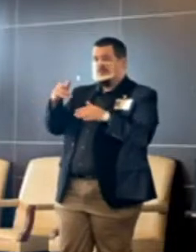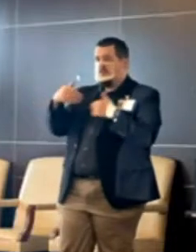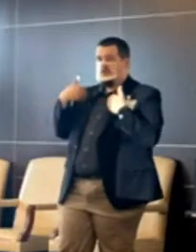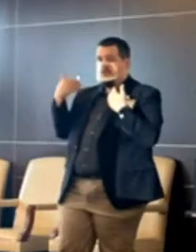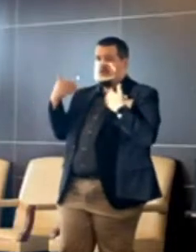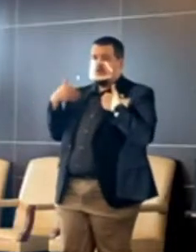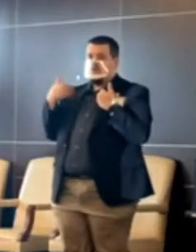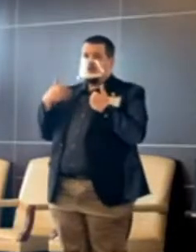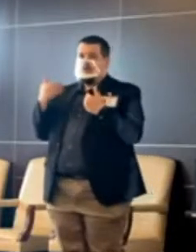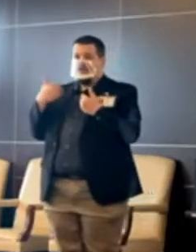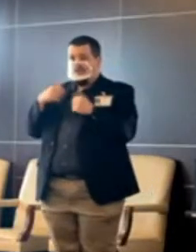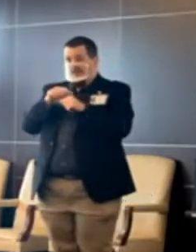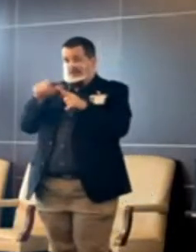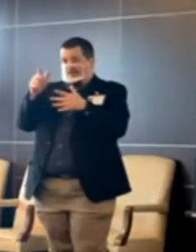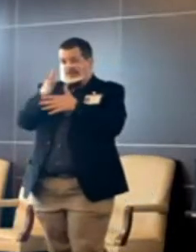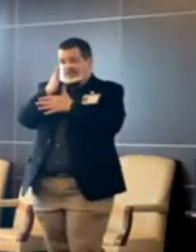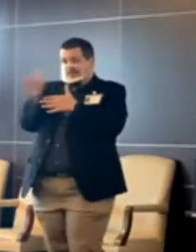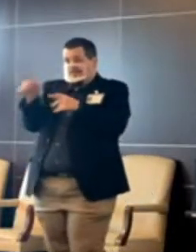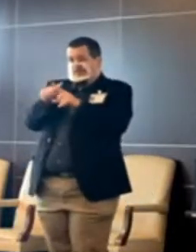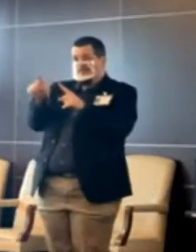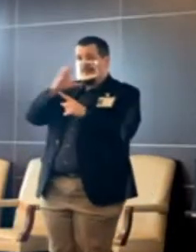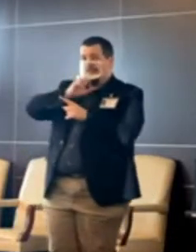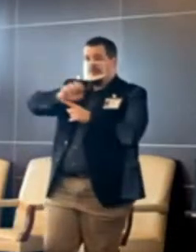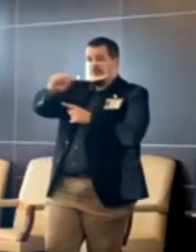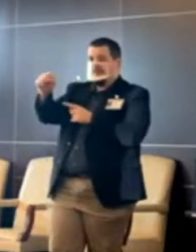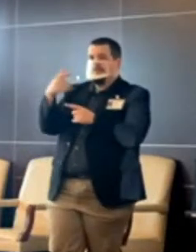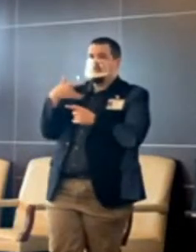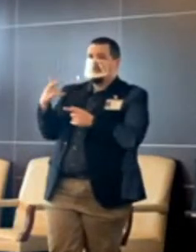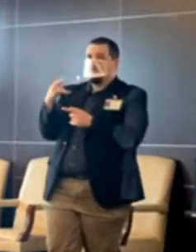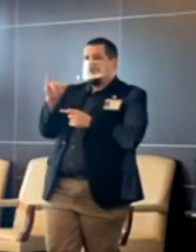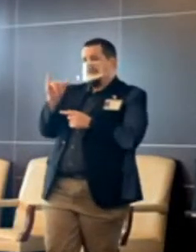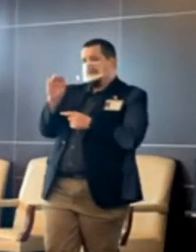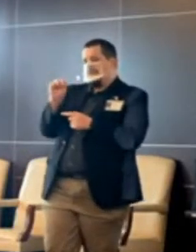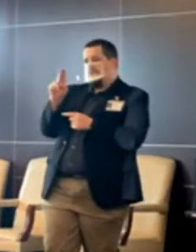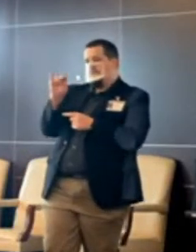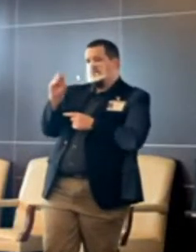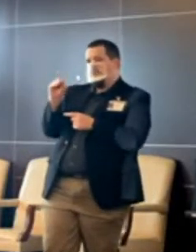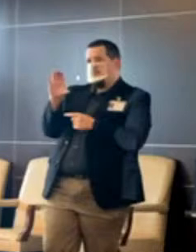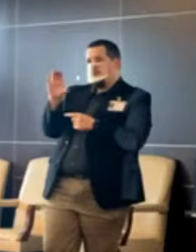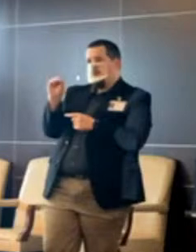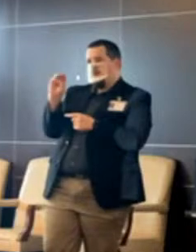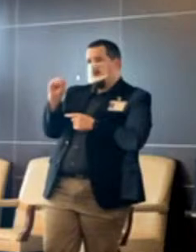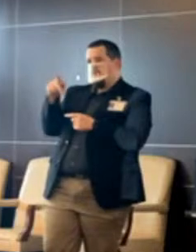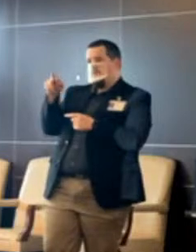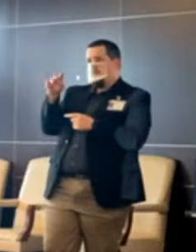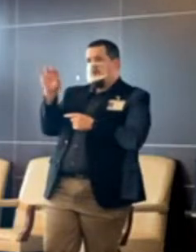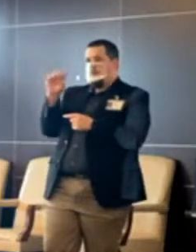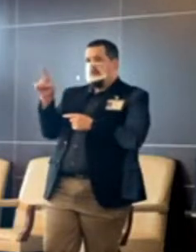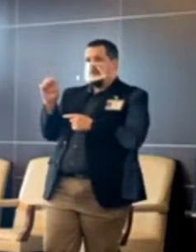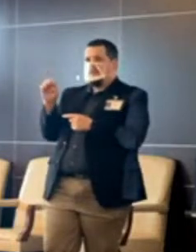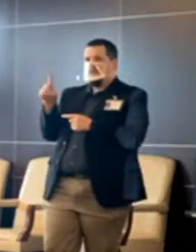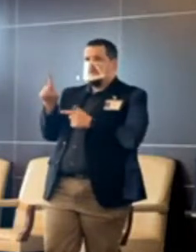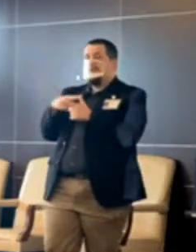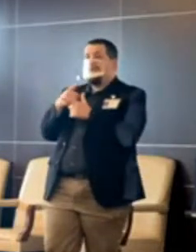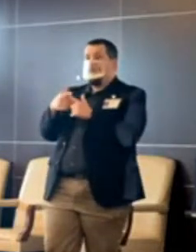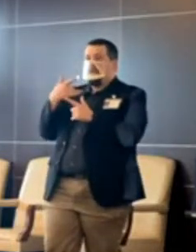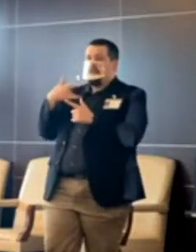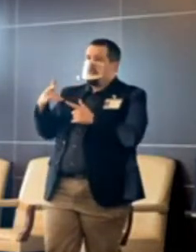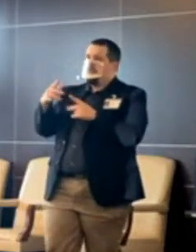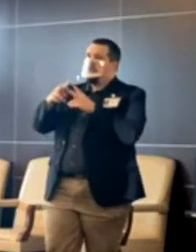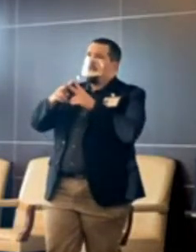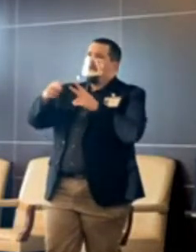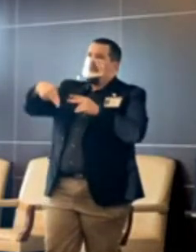young. We have all ages. Very often, they're immunocompromised, and they're at incredible risk of